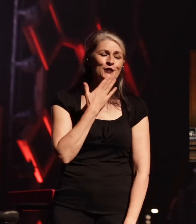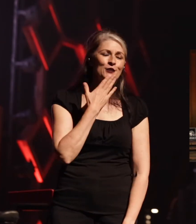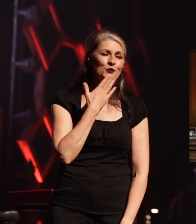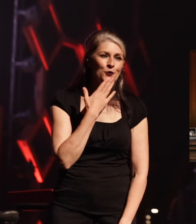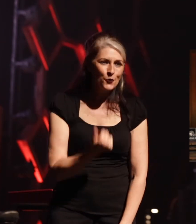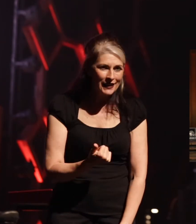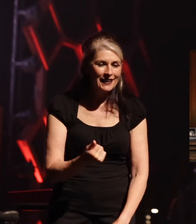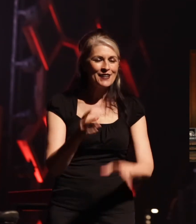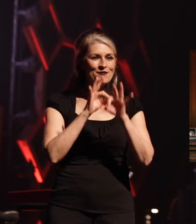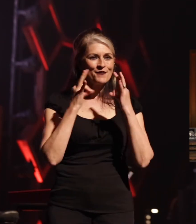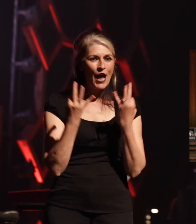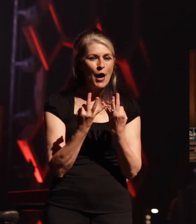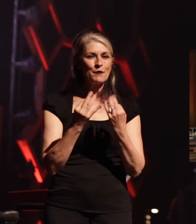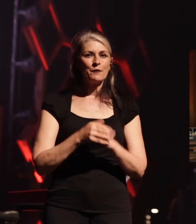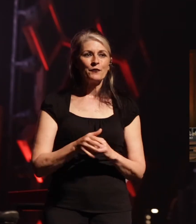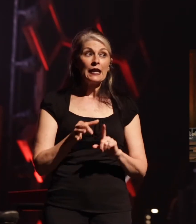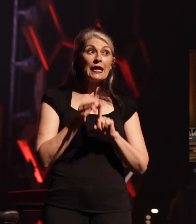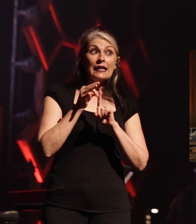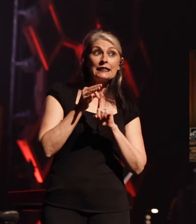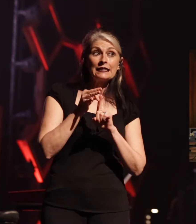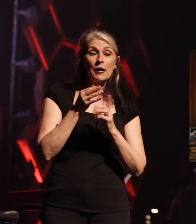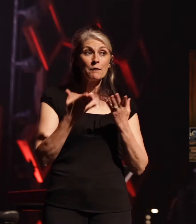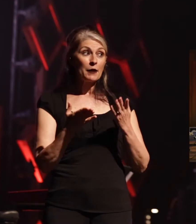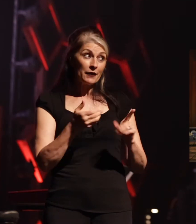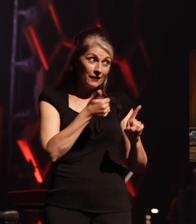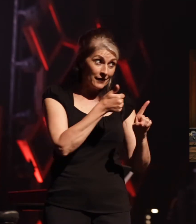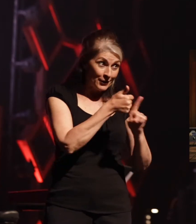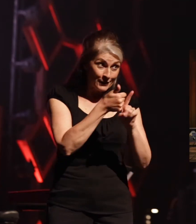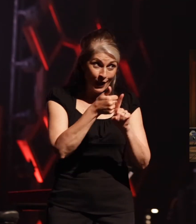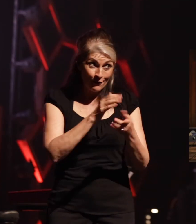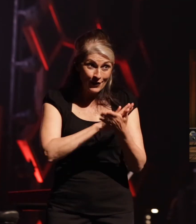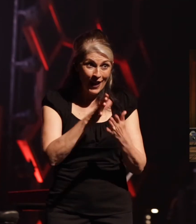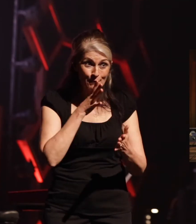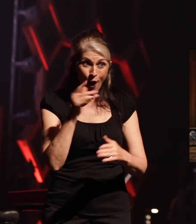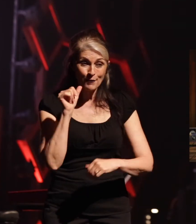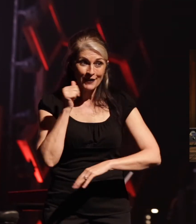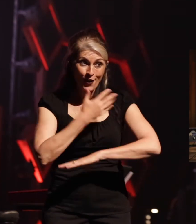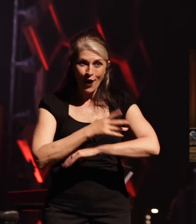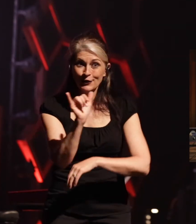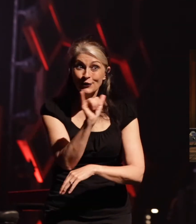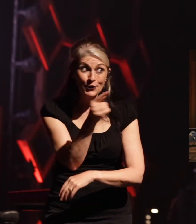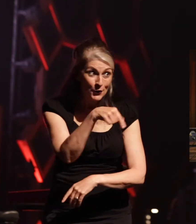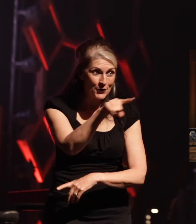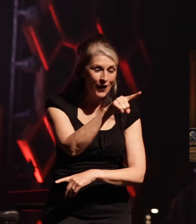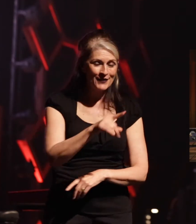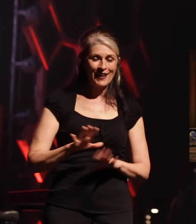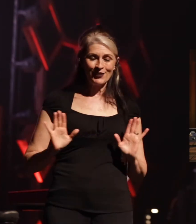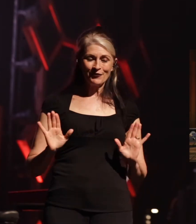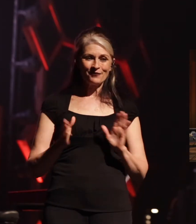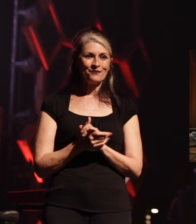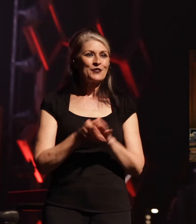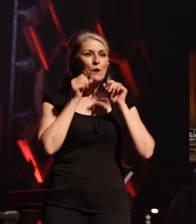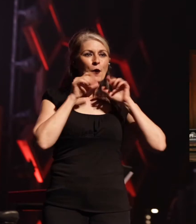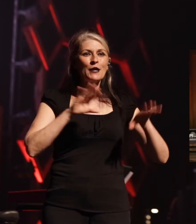And except you're like nice moms and daughters too. So there you go. Hey, we're blessed by all the women of the